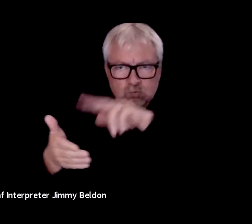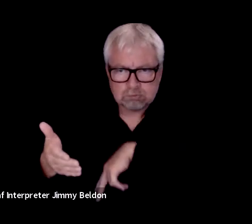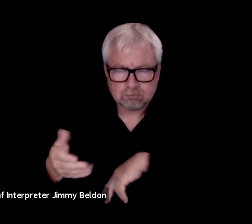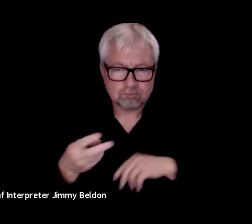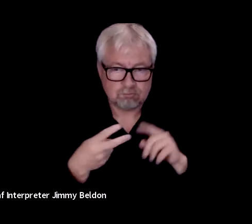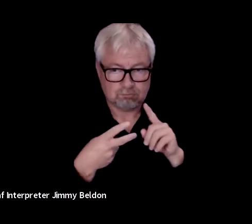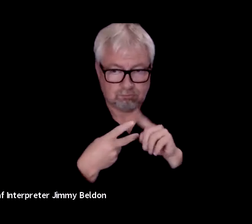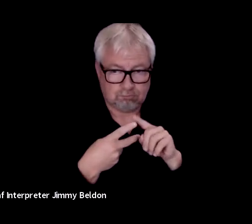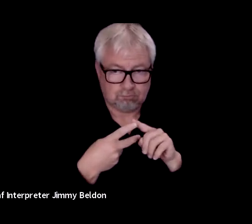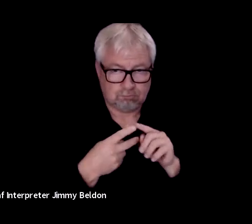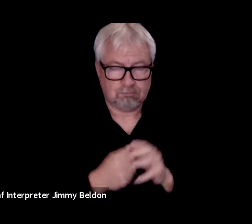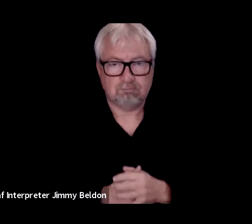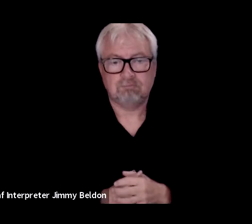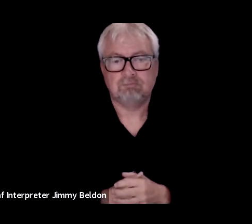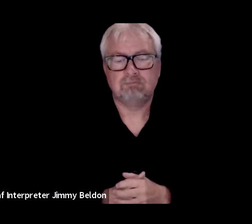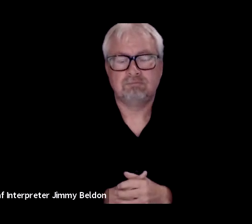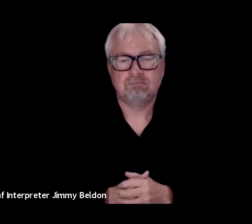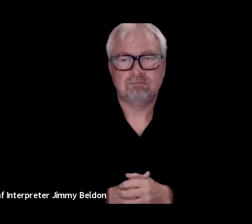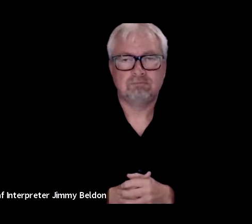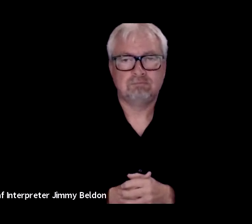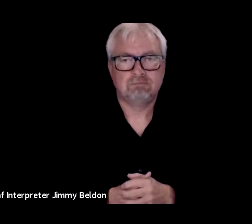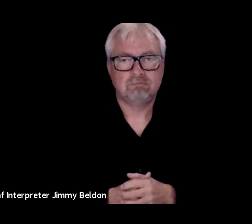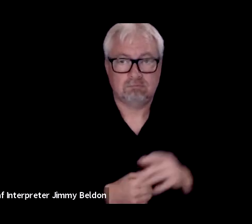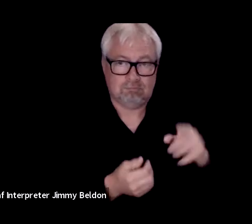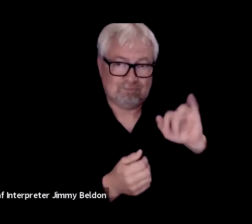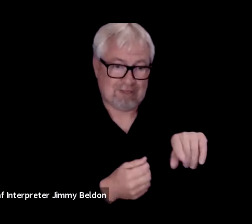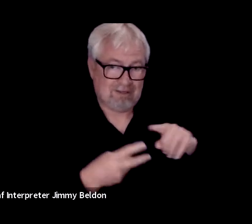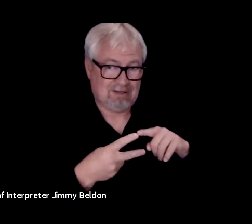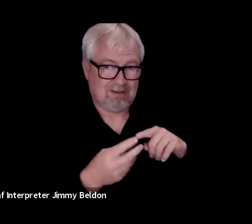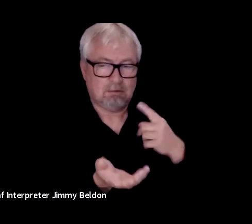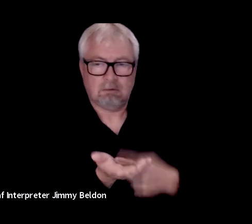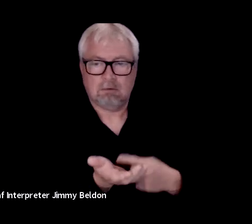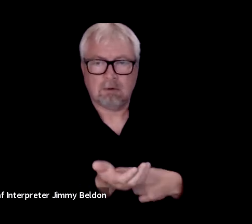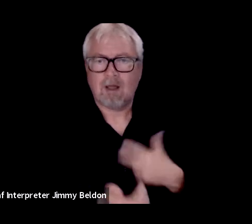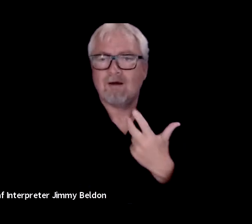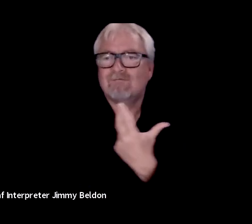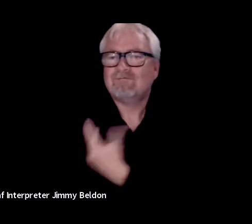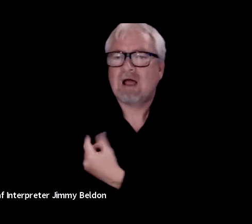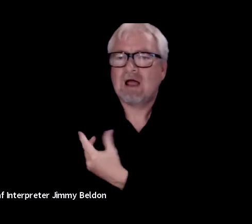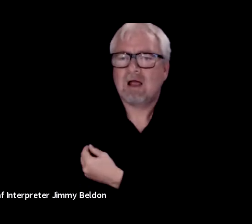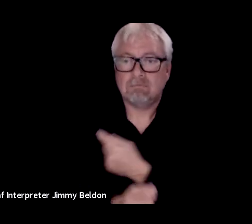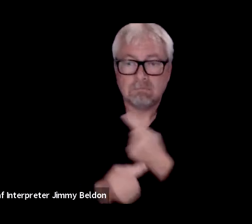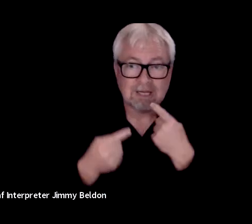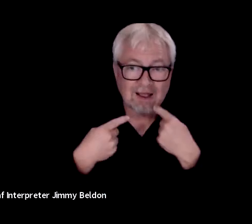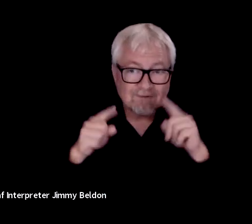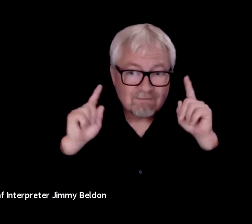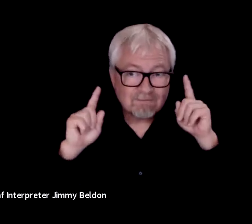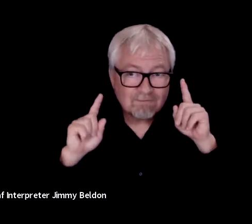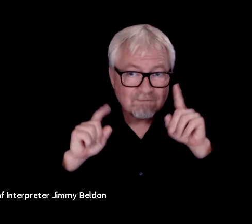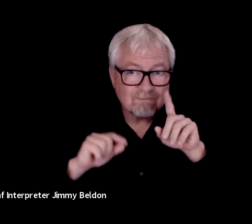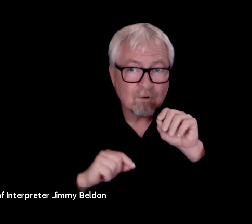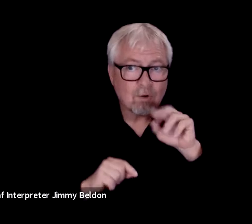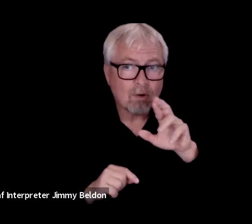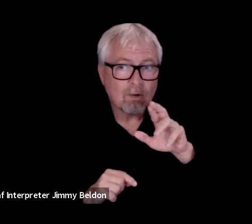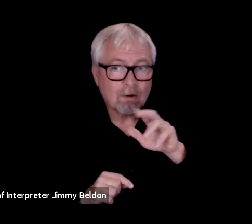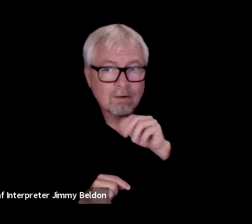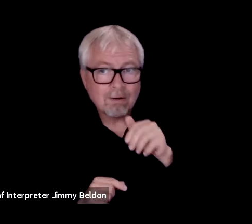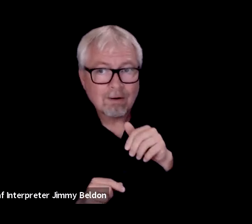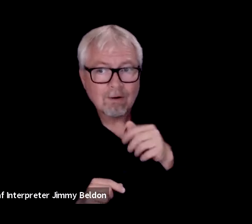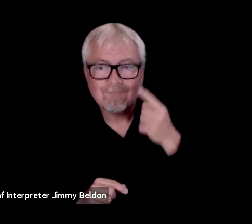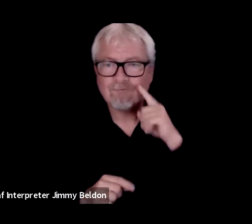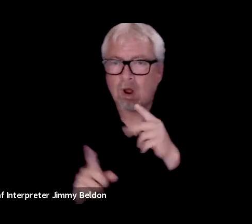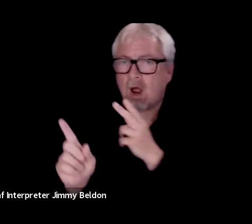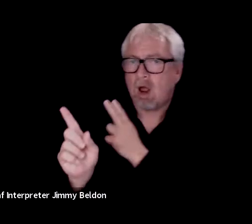effectiveness against COVID-19 hospitalization. And overall, it was found to